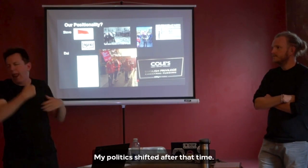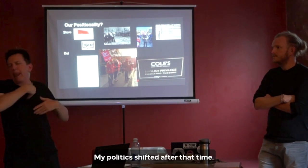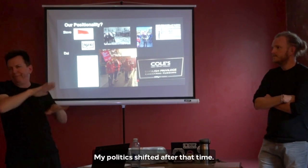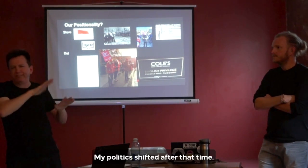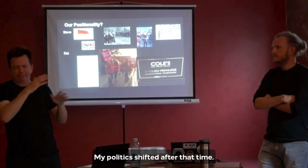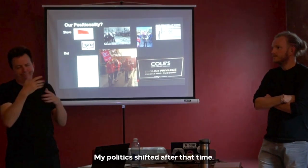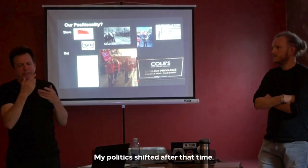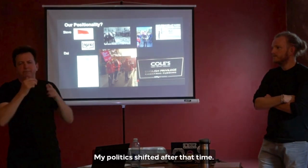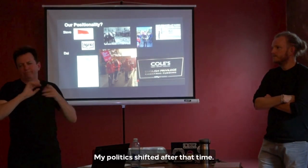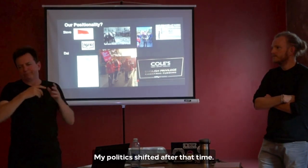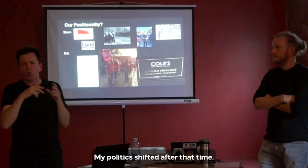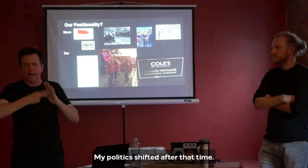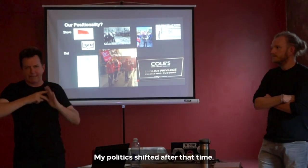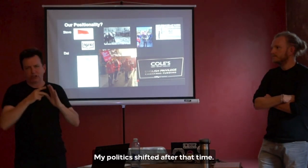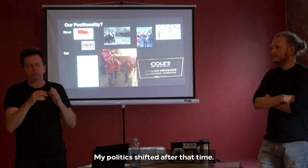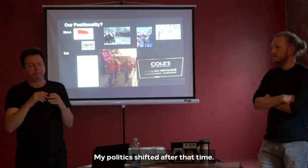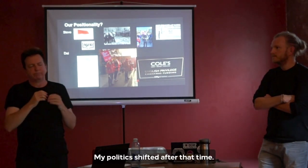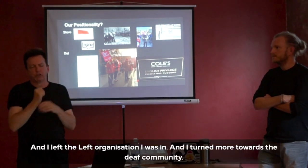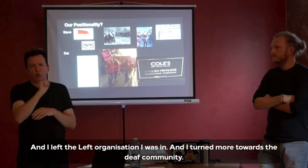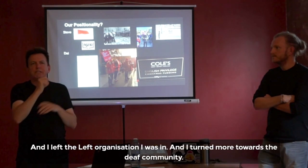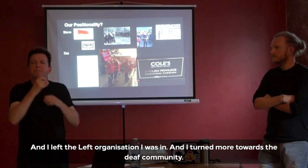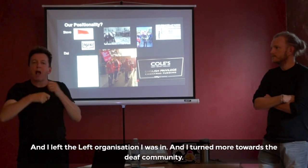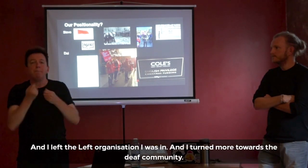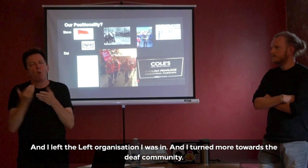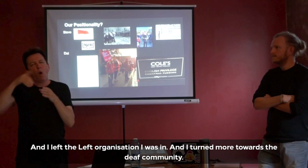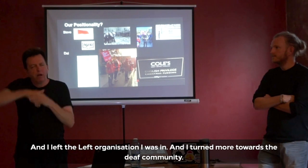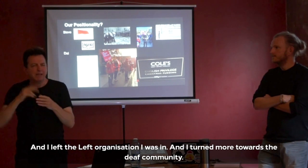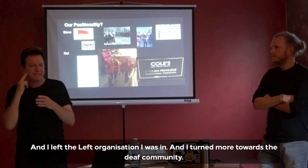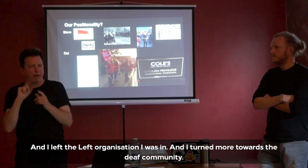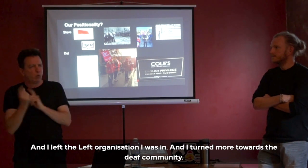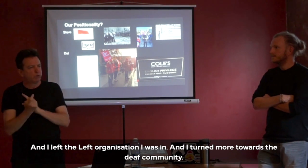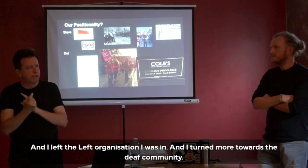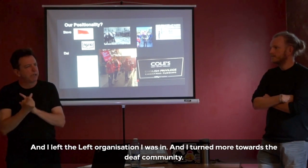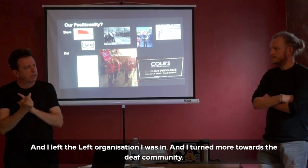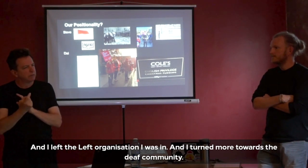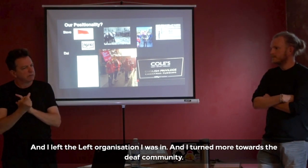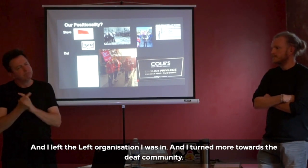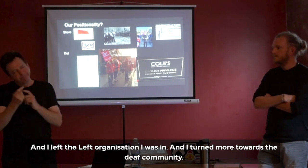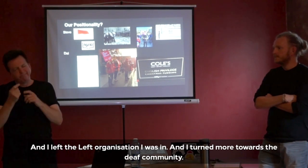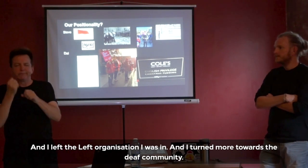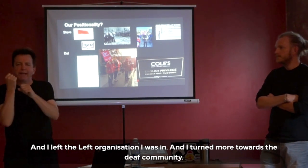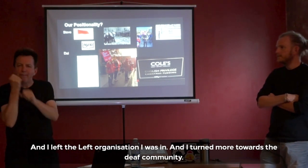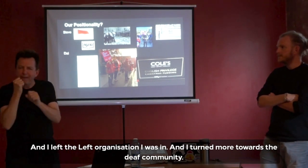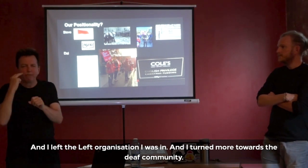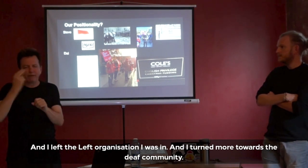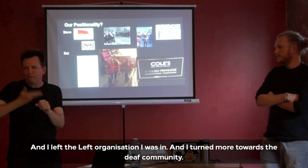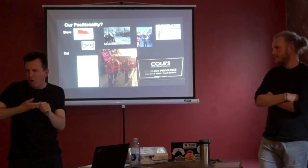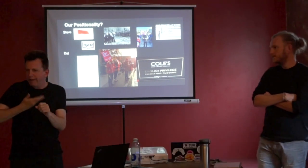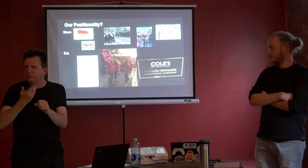My politics shifted after that time, and I left the left organisation I was in, and I turned more towards the deaf community,